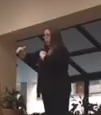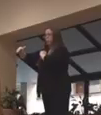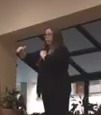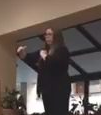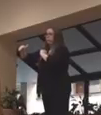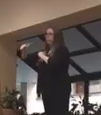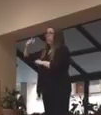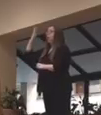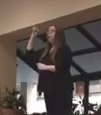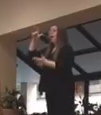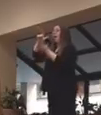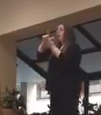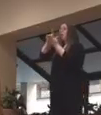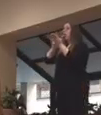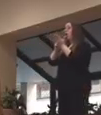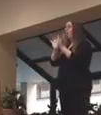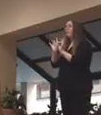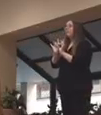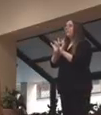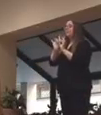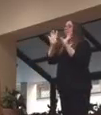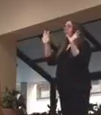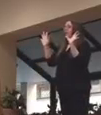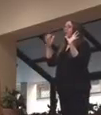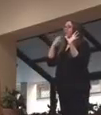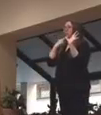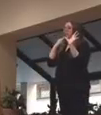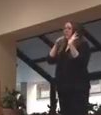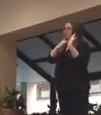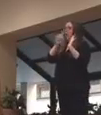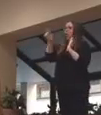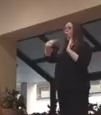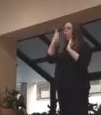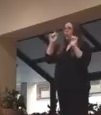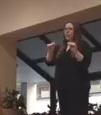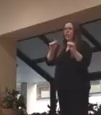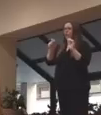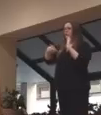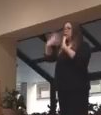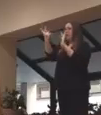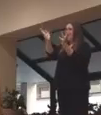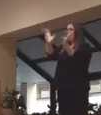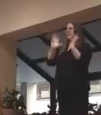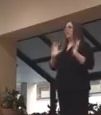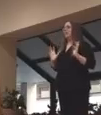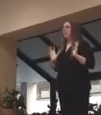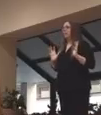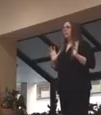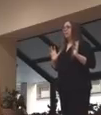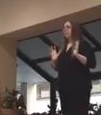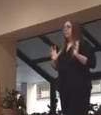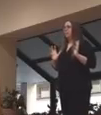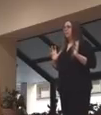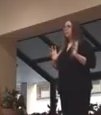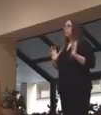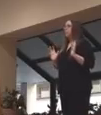DSPS has already said they will not be flexible or extend, no matter the other circumstances that are going on in our field. The license clearly states that